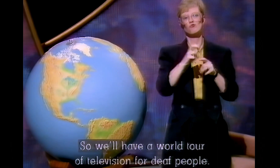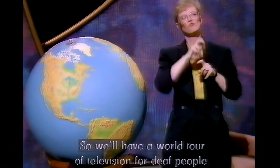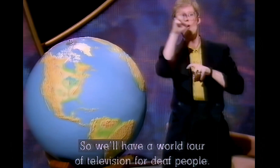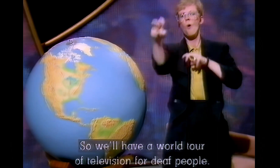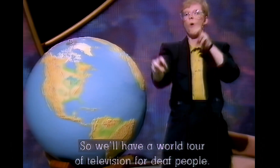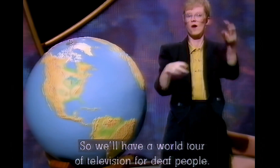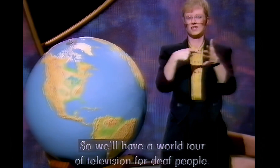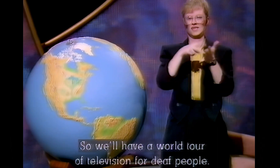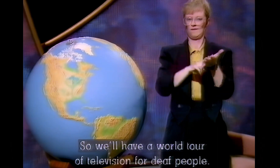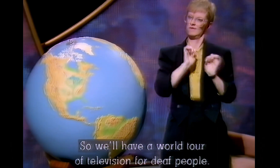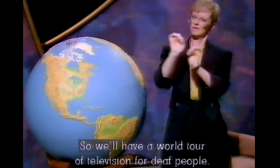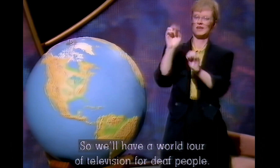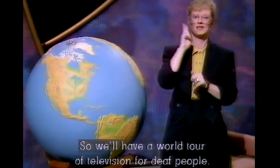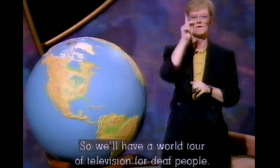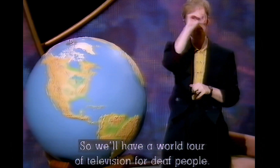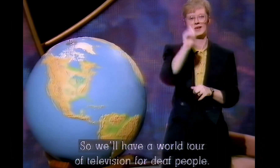you a world tour of television for deaf people.